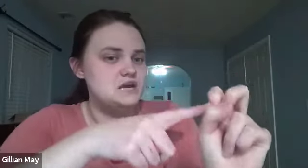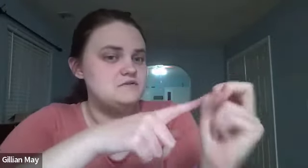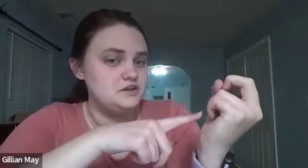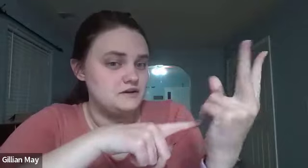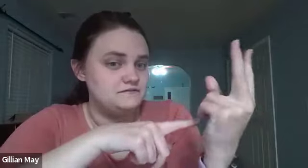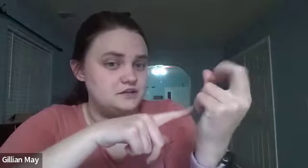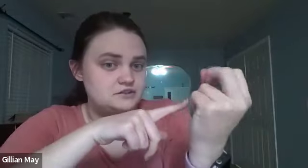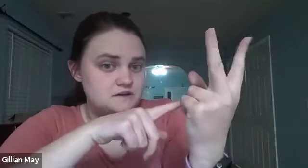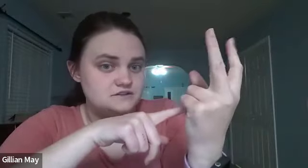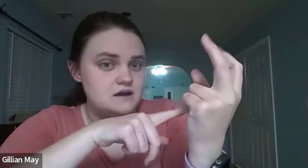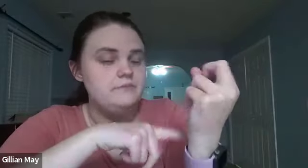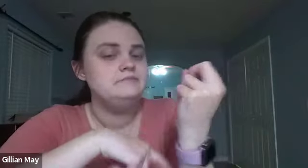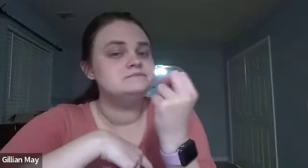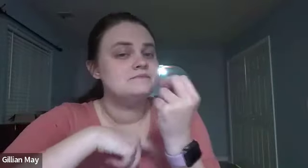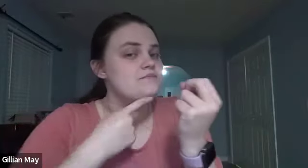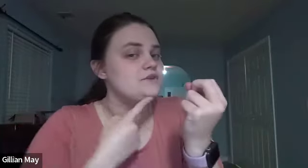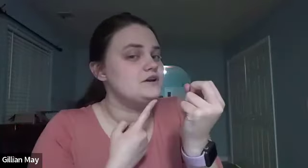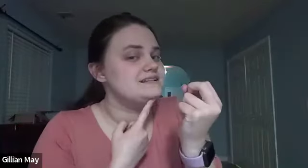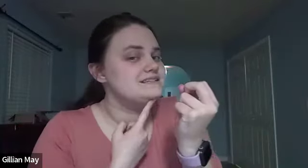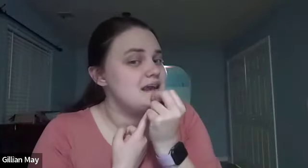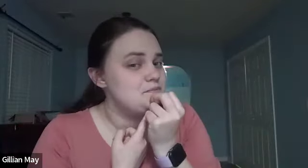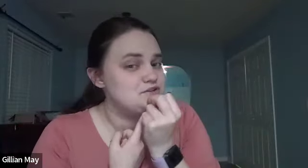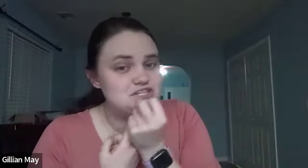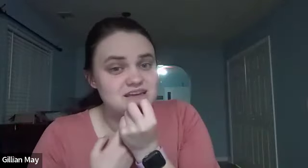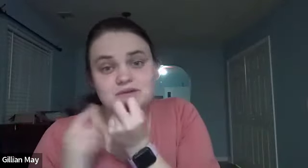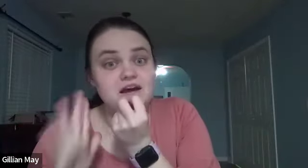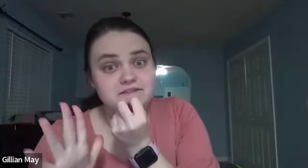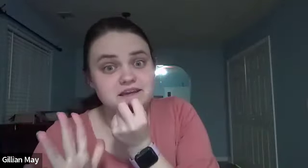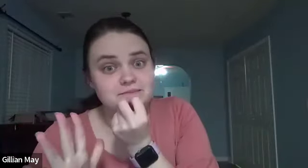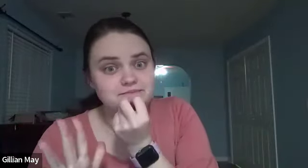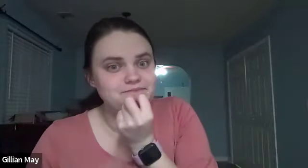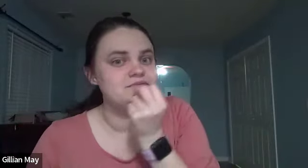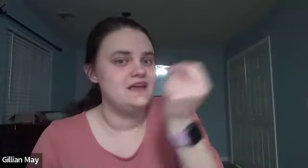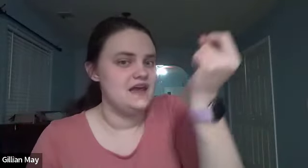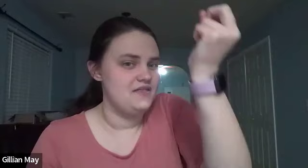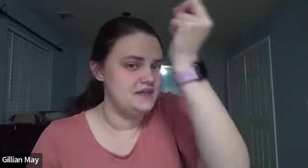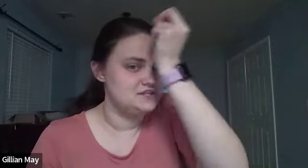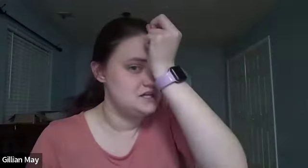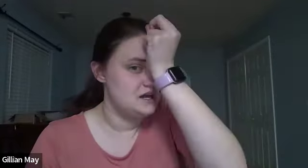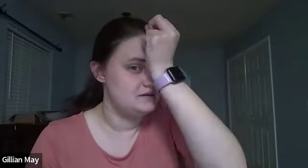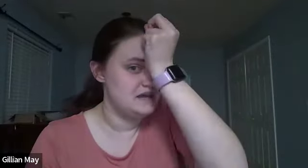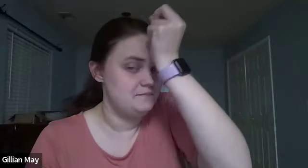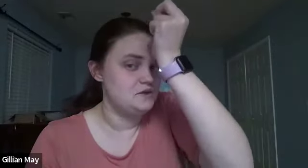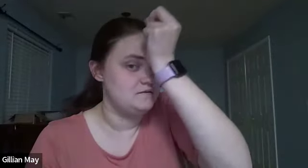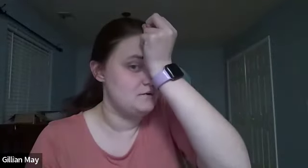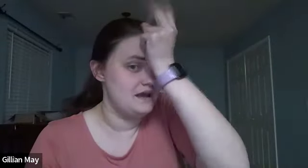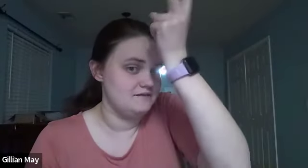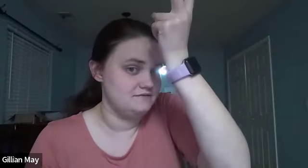of like you're gonna flick your two fingers up. You're gonna tap your chin, but not flick up, and then tap your forehead and flick